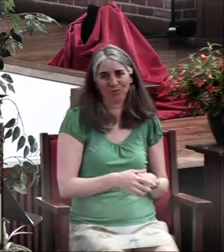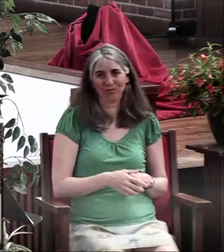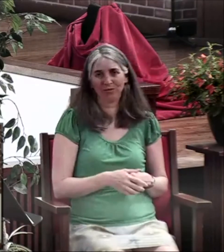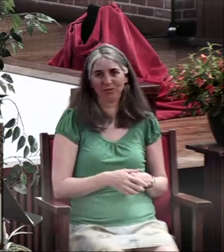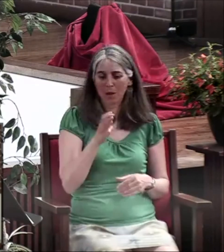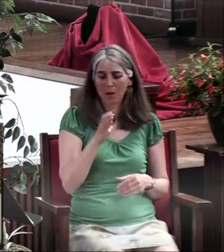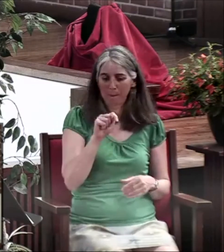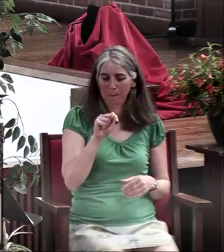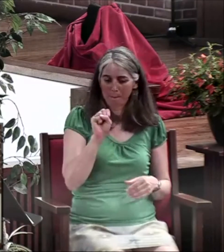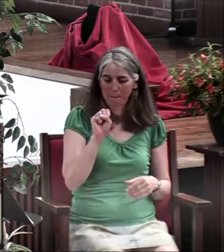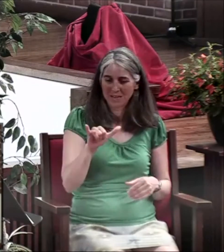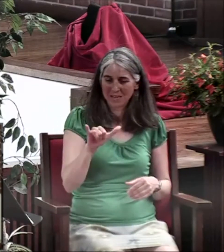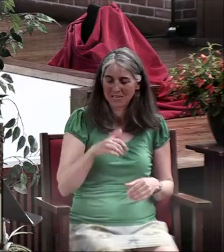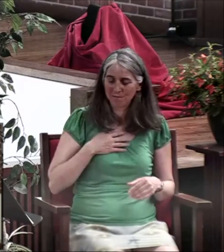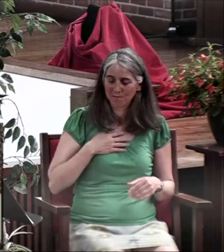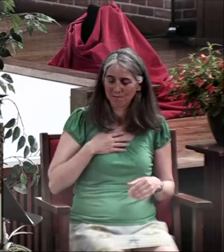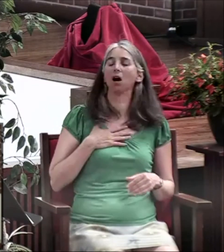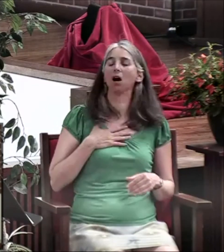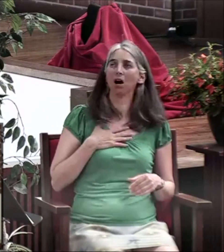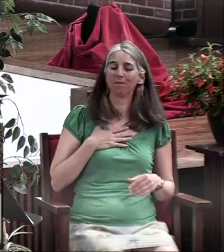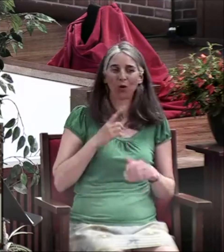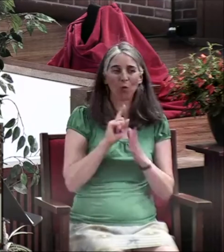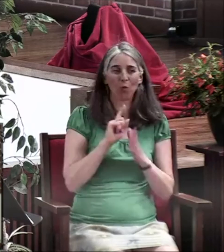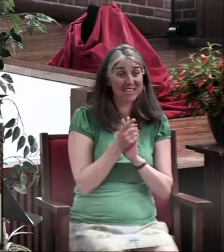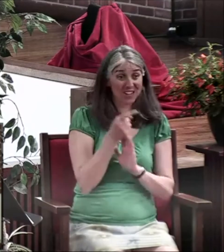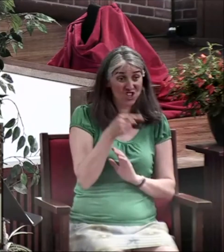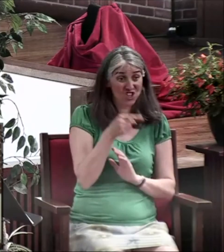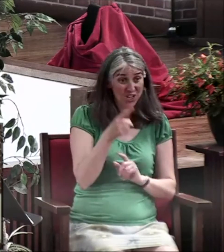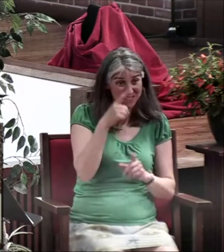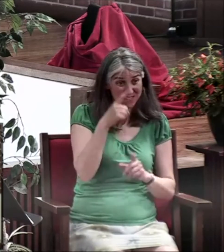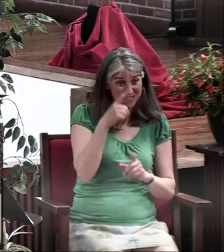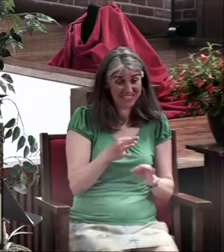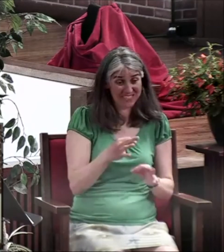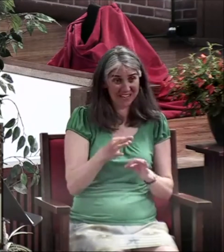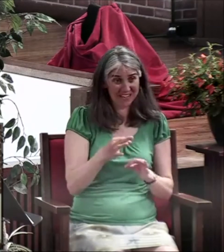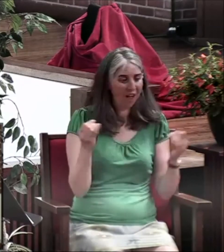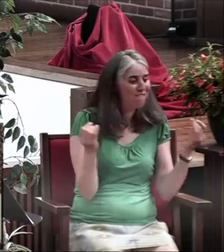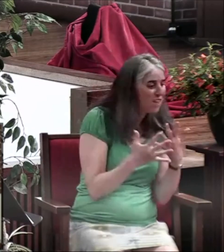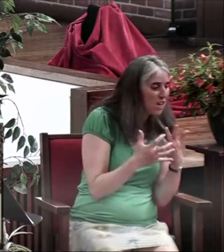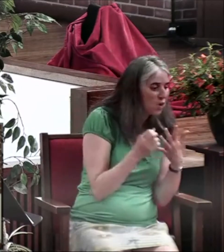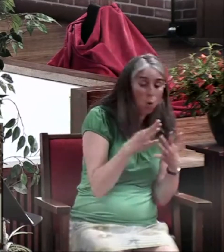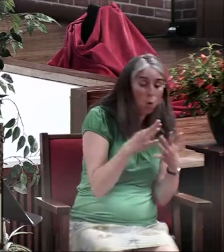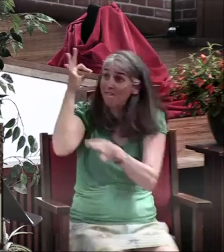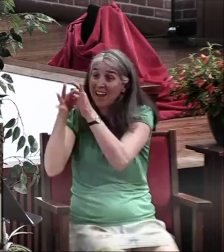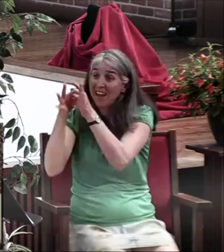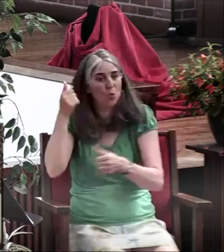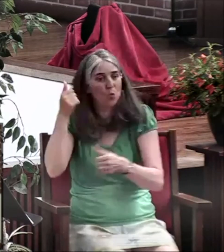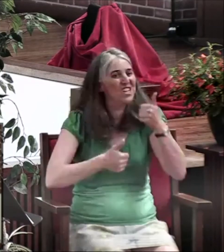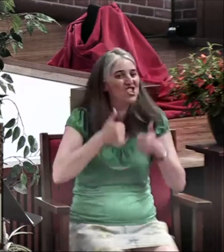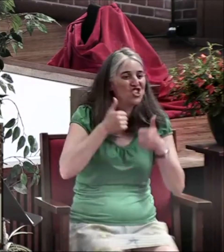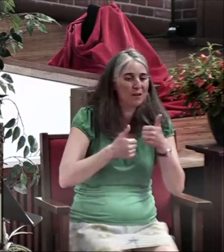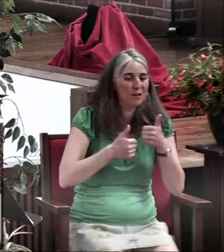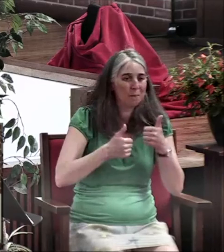And Betsy realizes in one split second she had to decide, was it going to be fear or faith? Was it